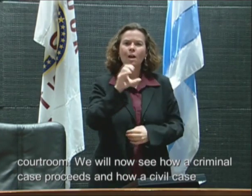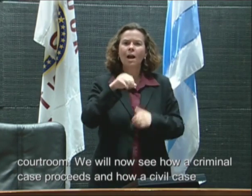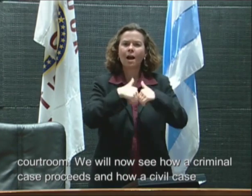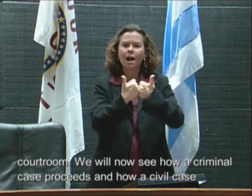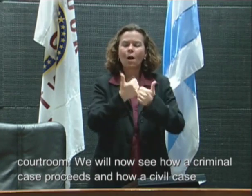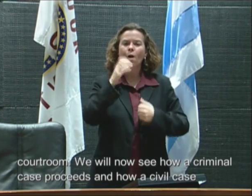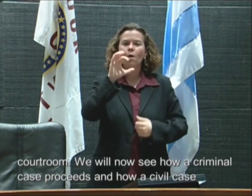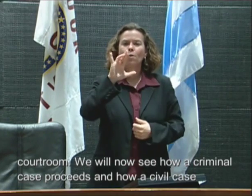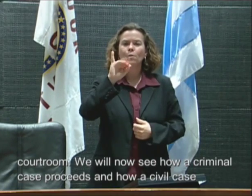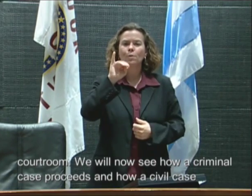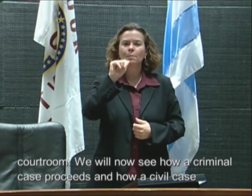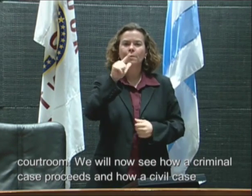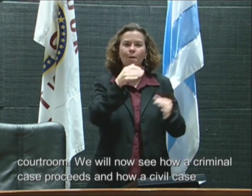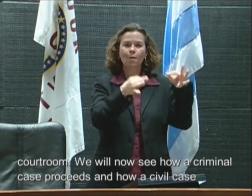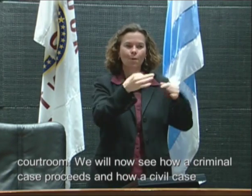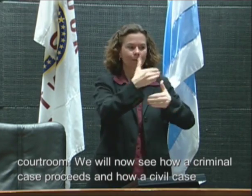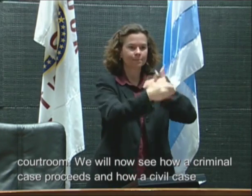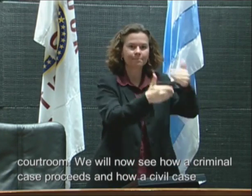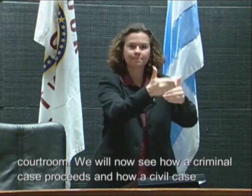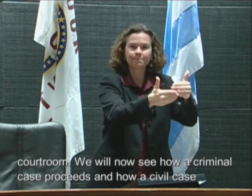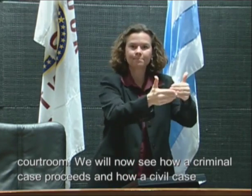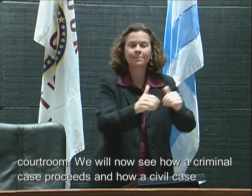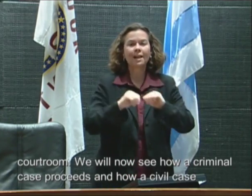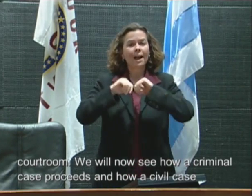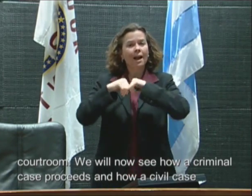case proceeds and how a civil case proceeds.